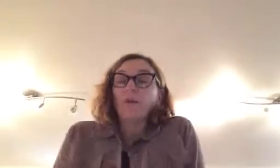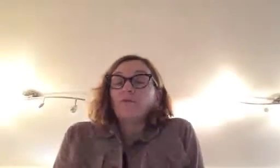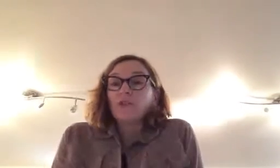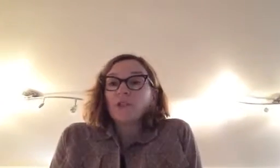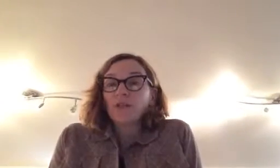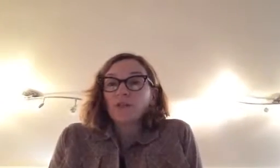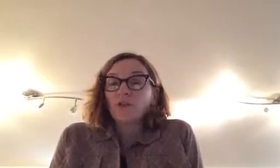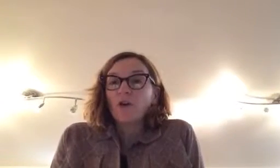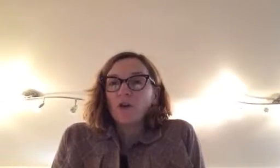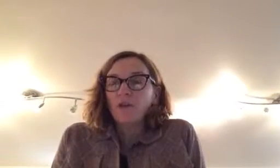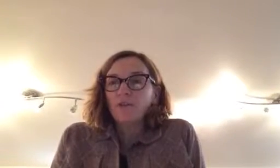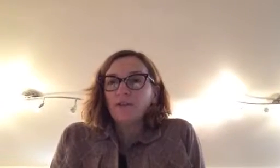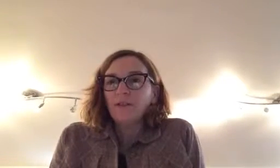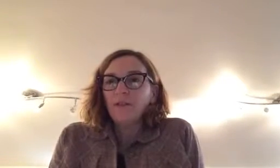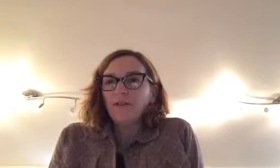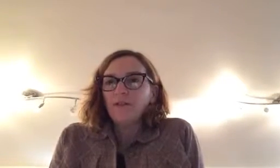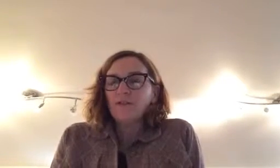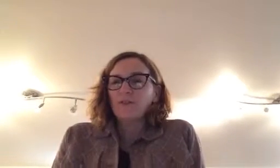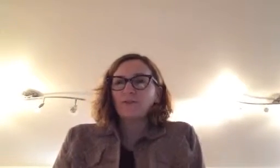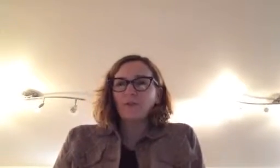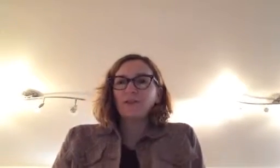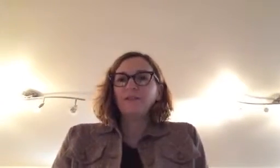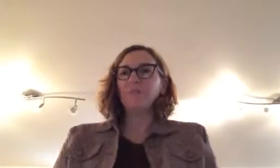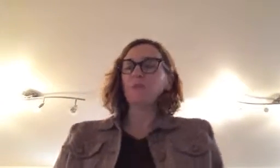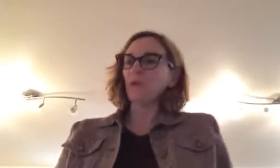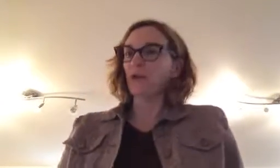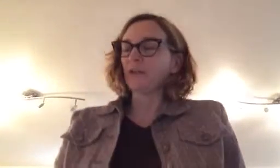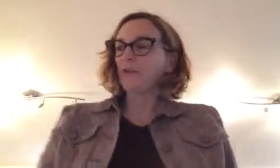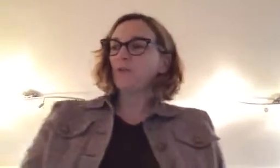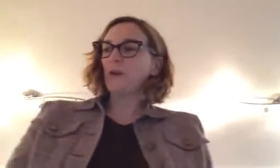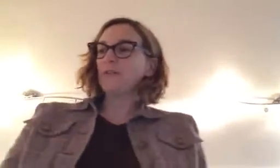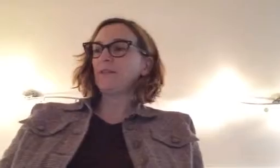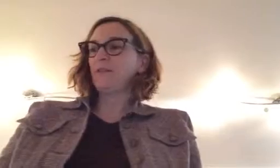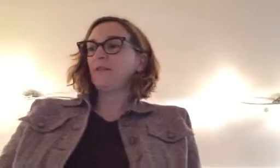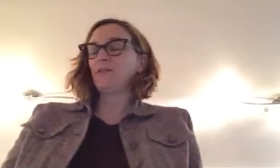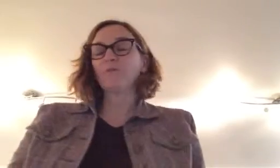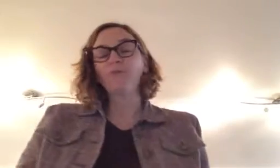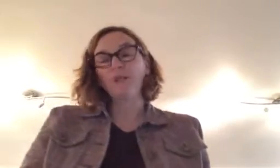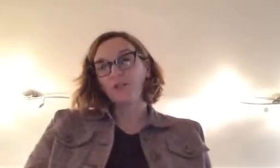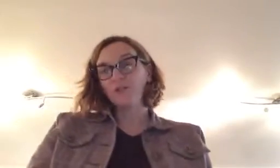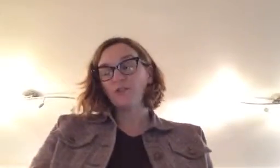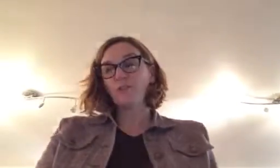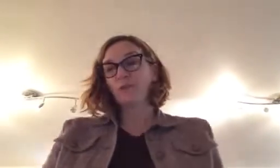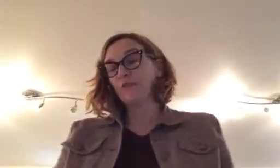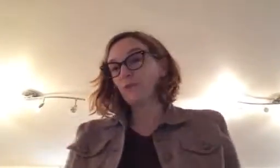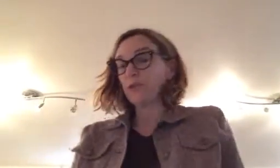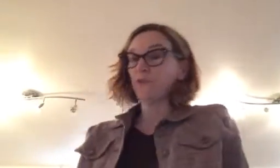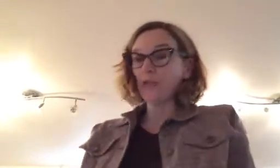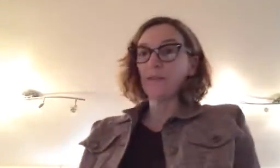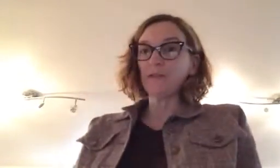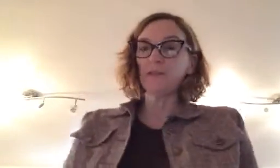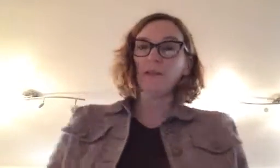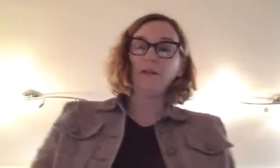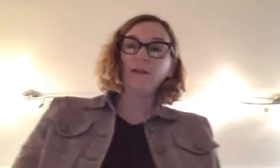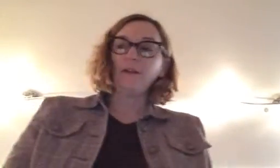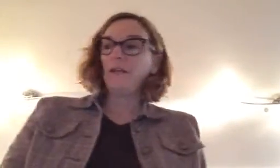One of the first to answer this call is surprisingly Edmund Burke, who writes his reflections on the revolution in France